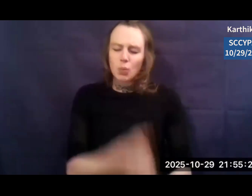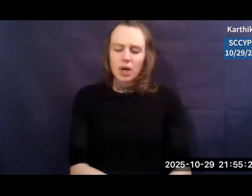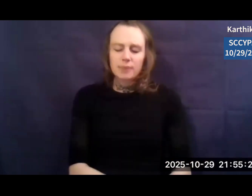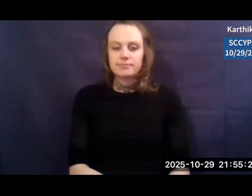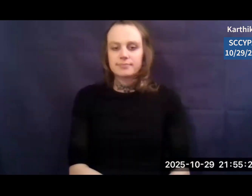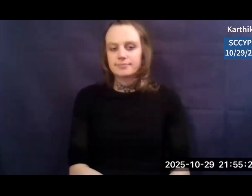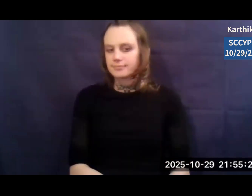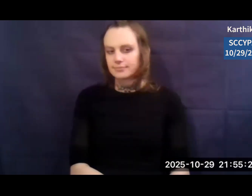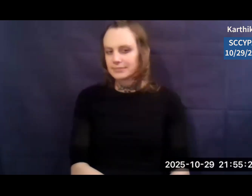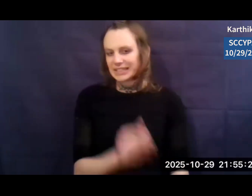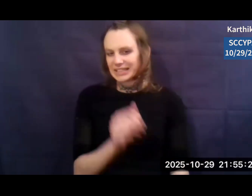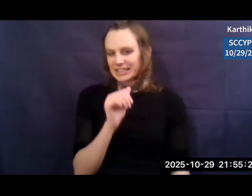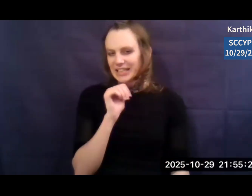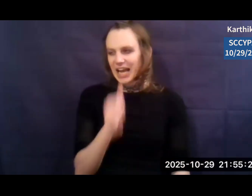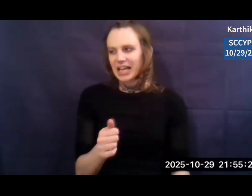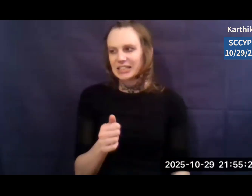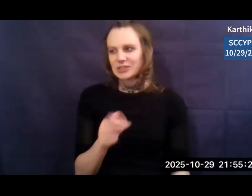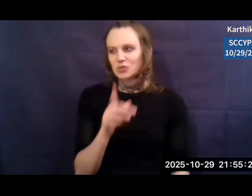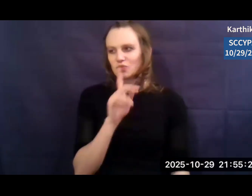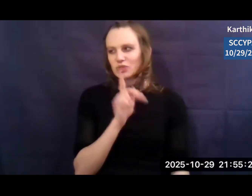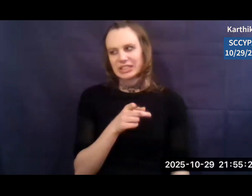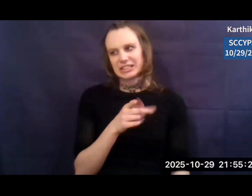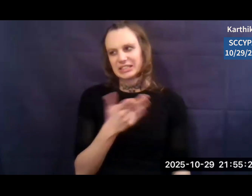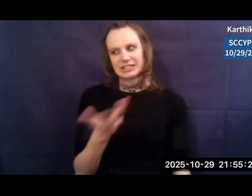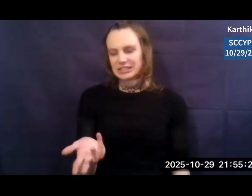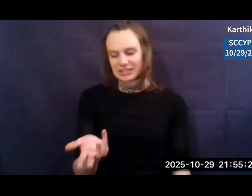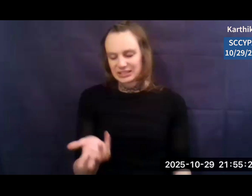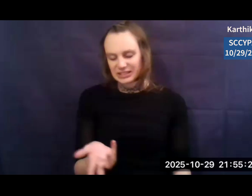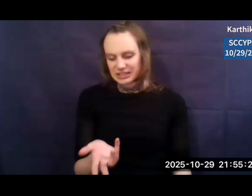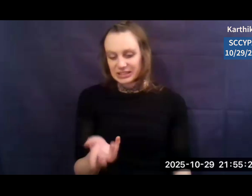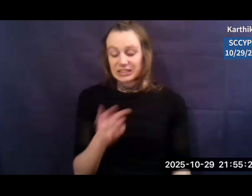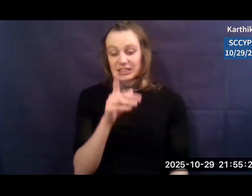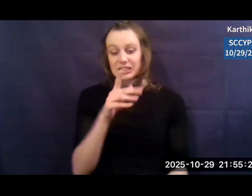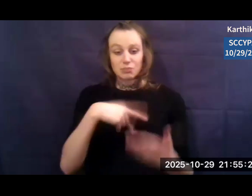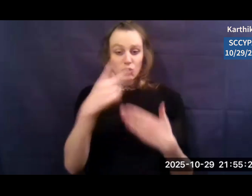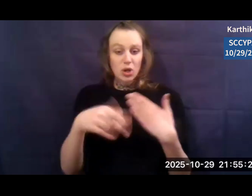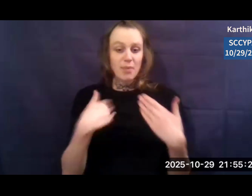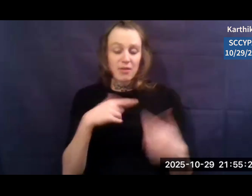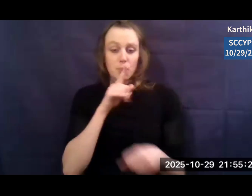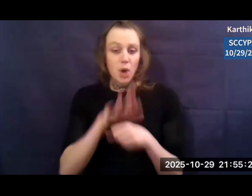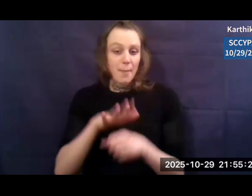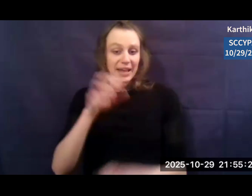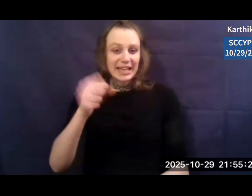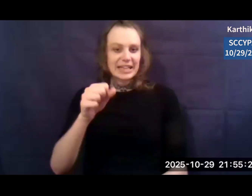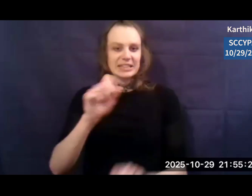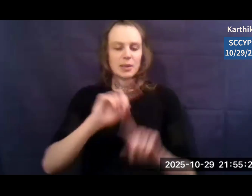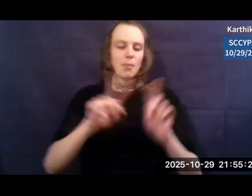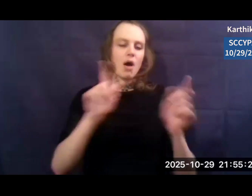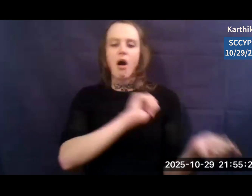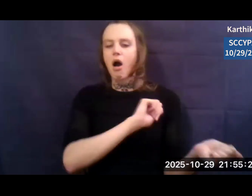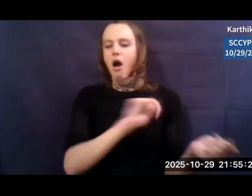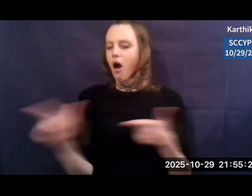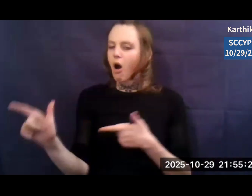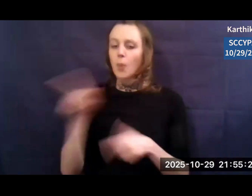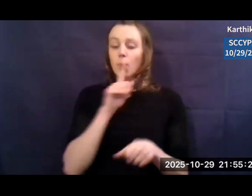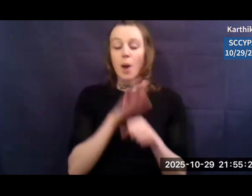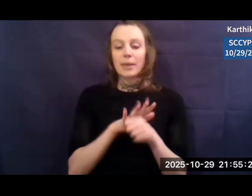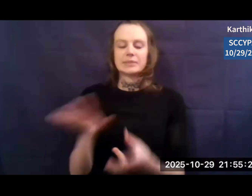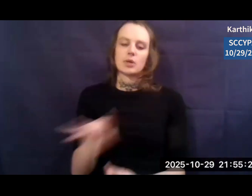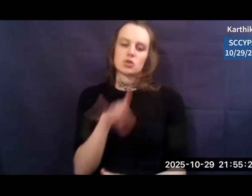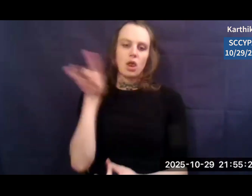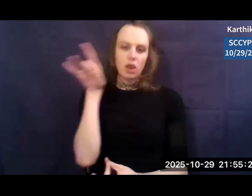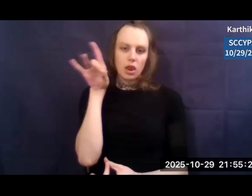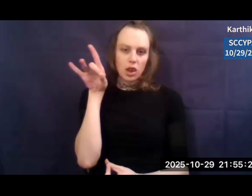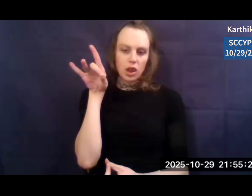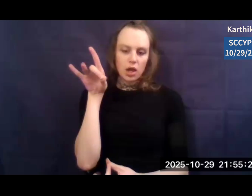not really like what the program is. The program has promises, but all of those promises are spiritual promises. Like you will have like the serenity to accept the things you